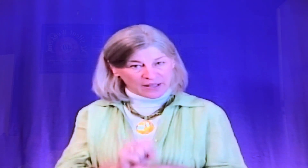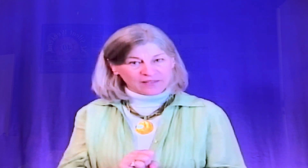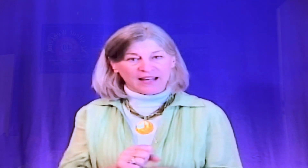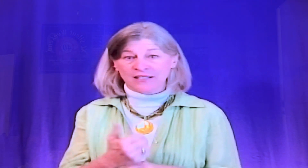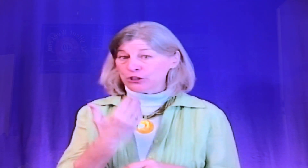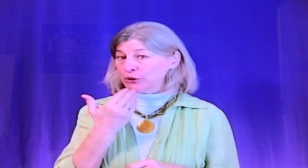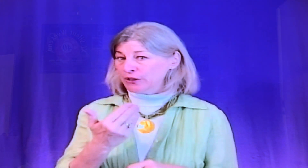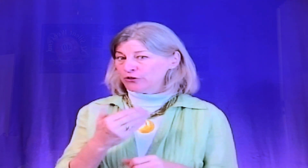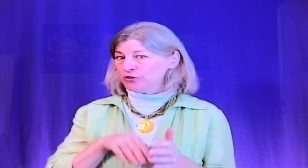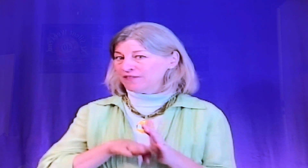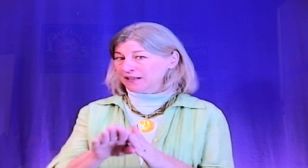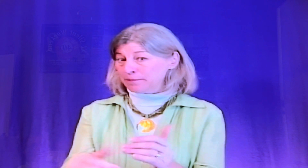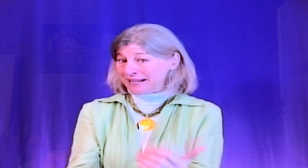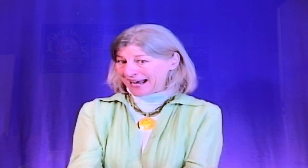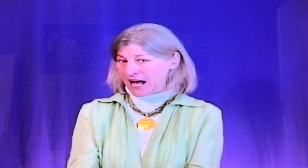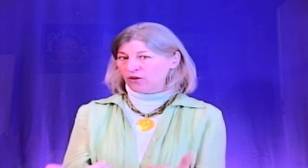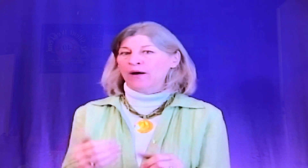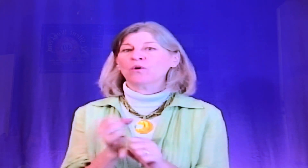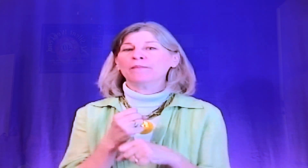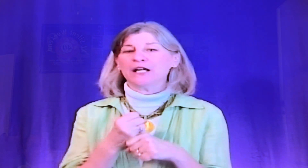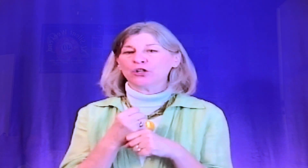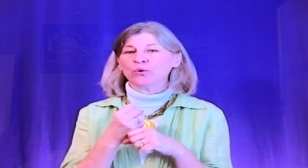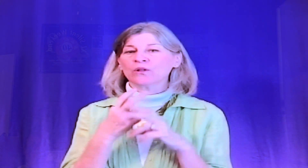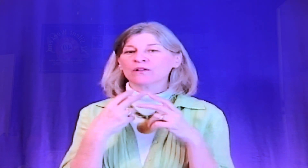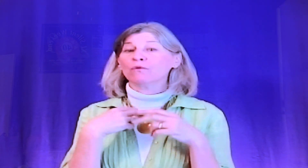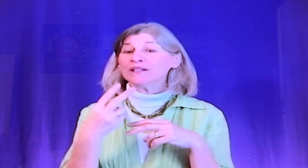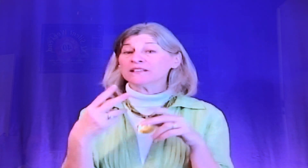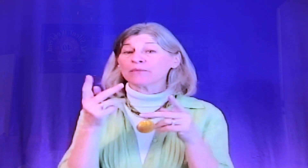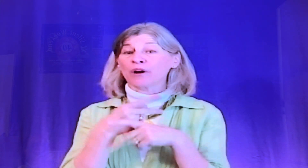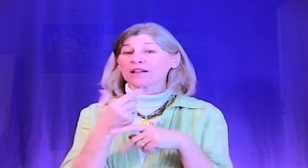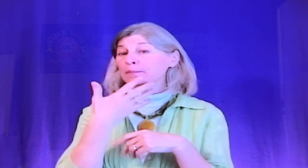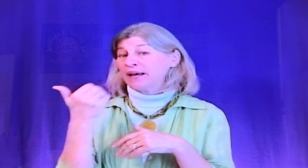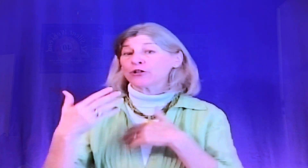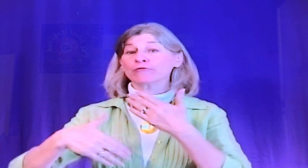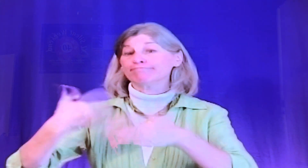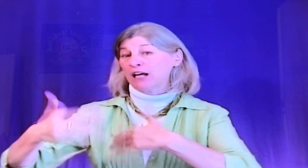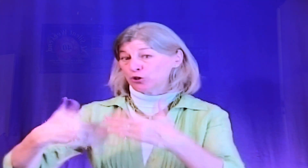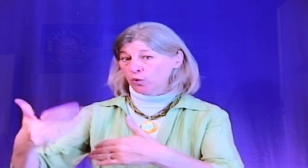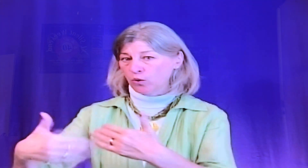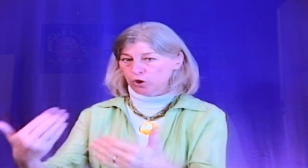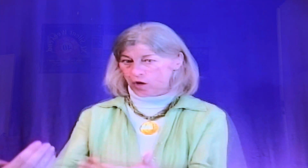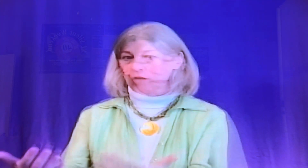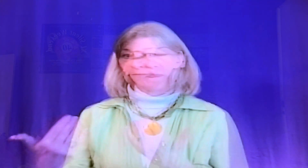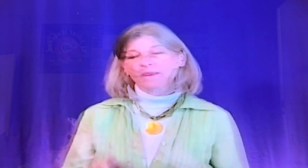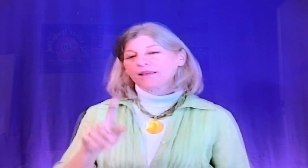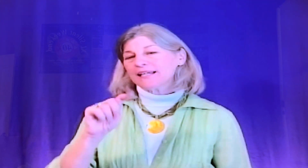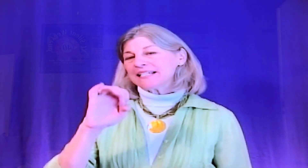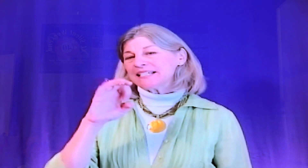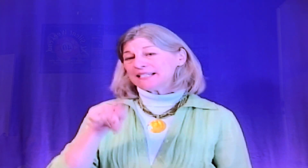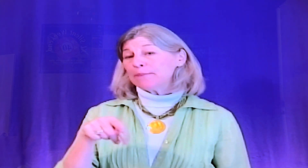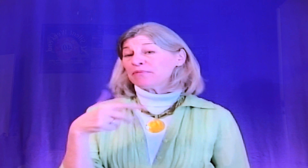habit that's good to develop now that will make your voicing product better as you go along. Tip